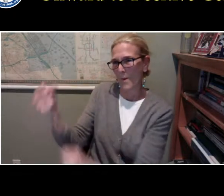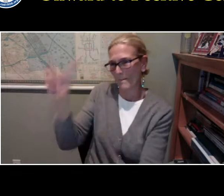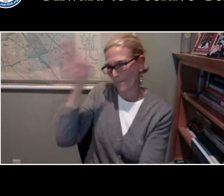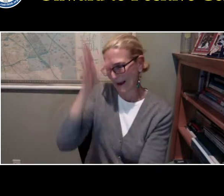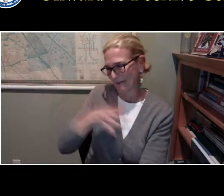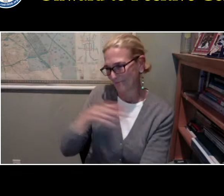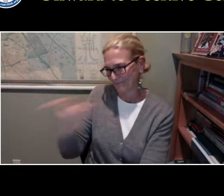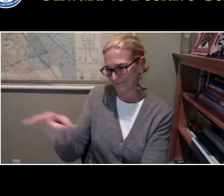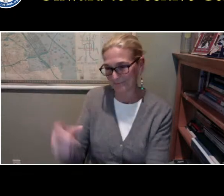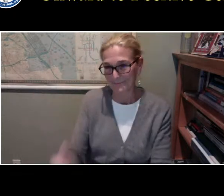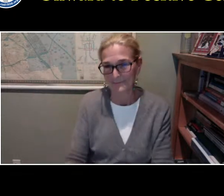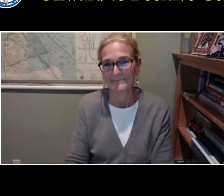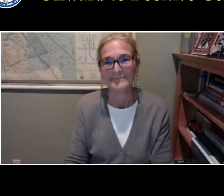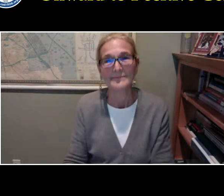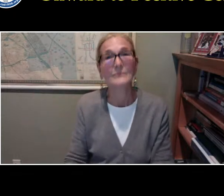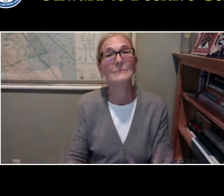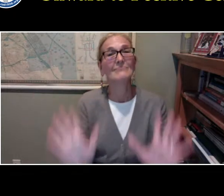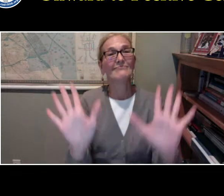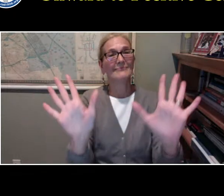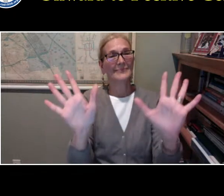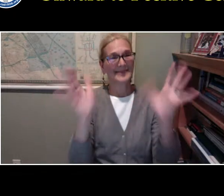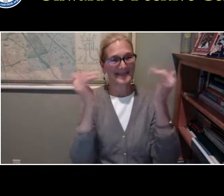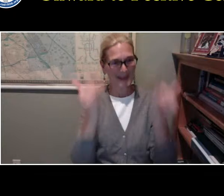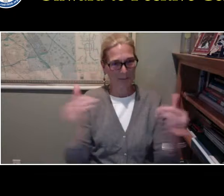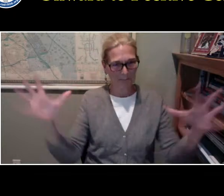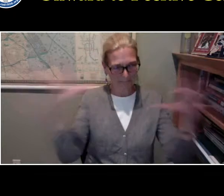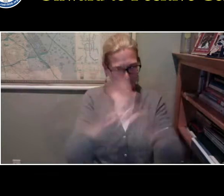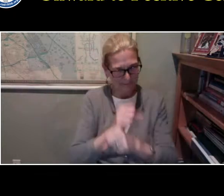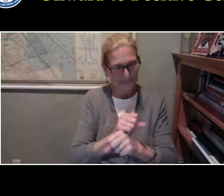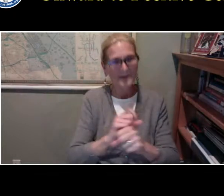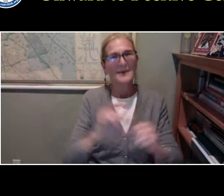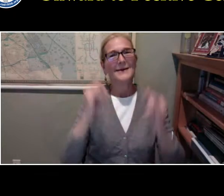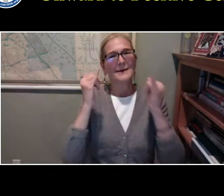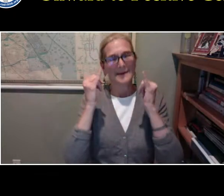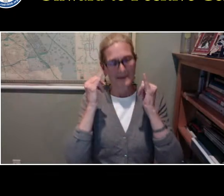strong children than to repair broken men.